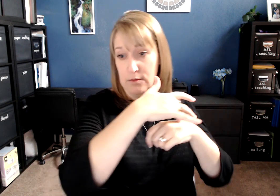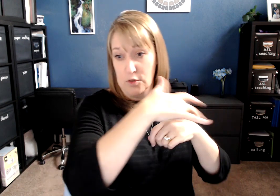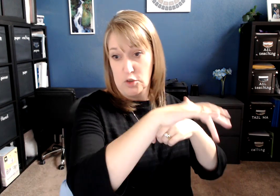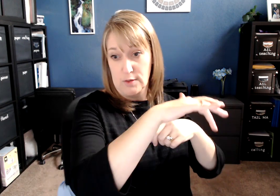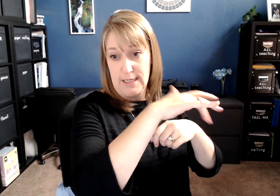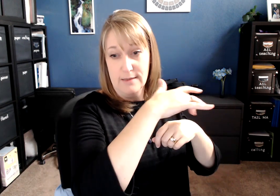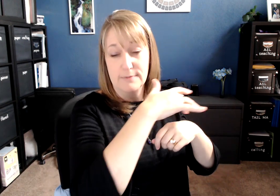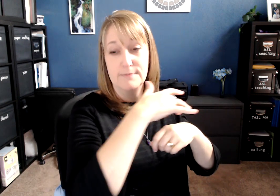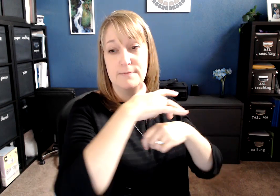Early.